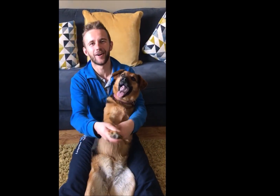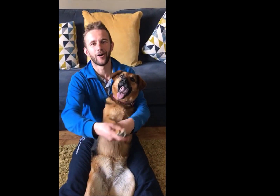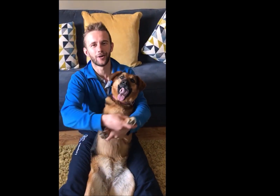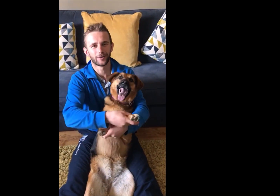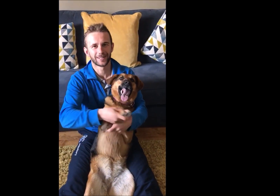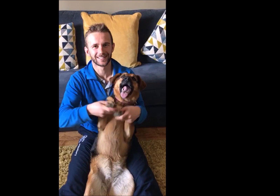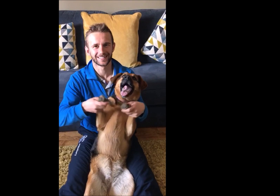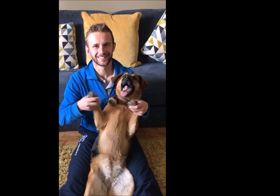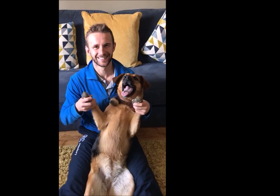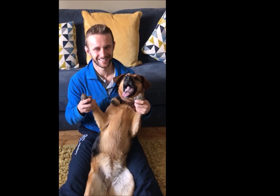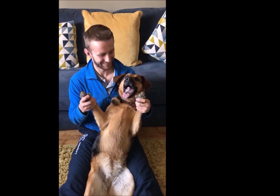just like you always do,